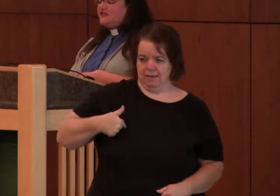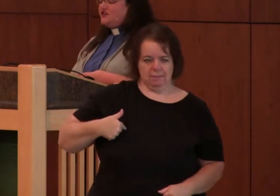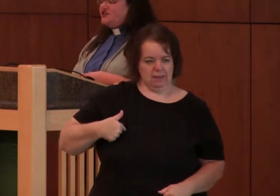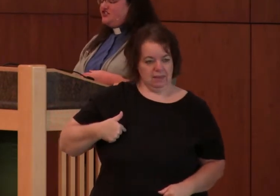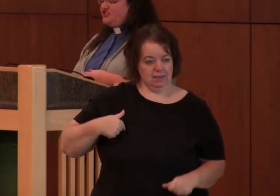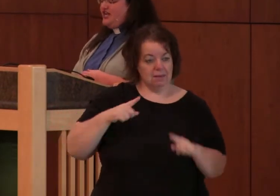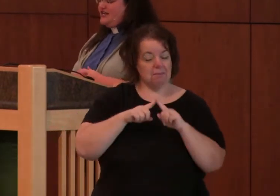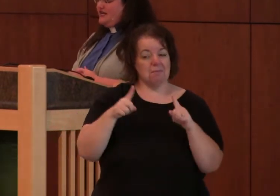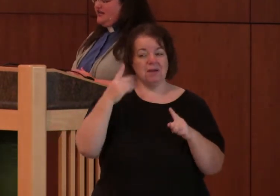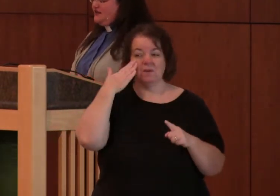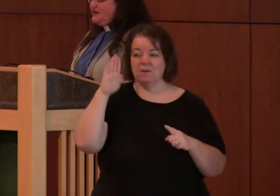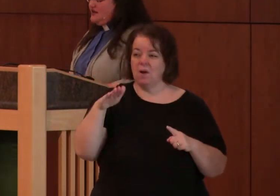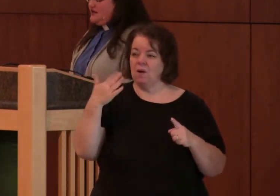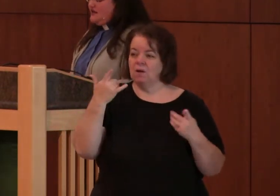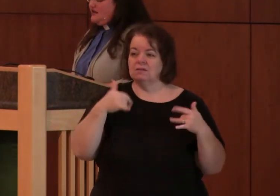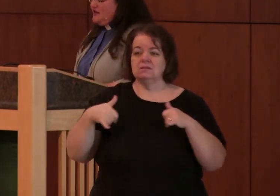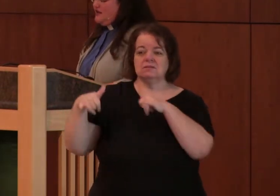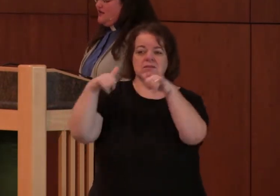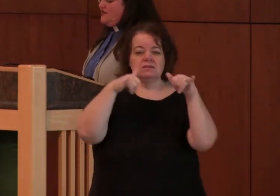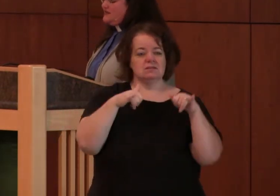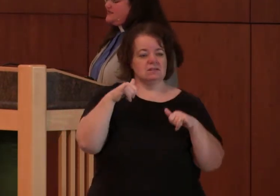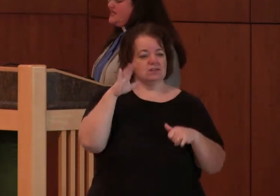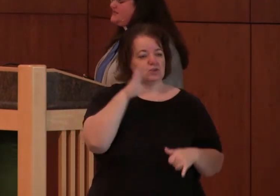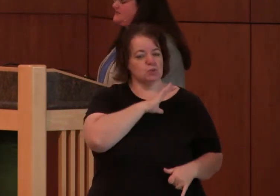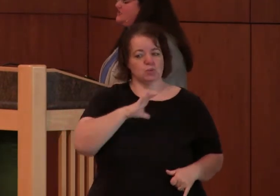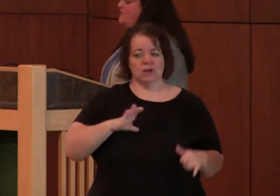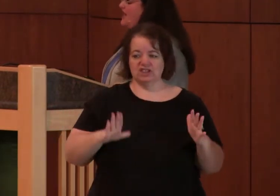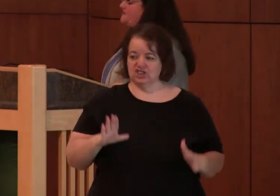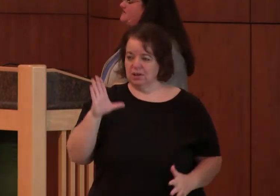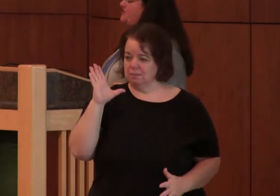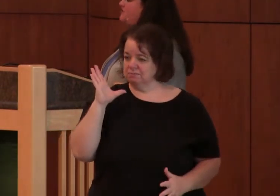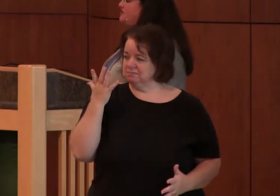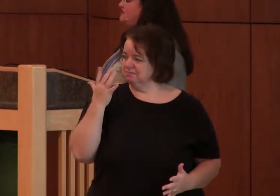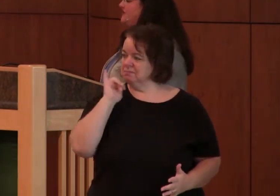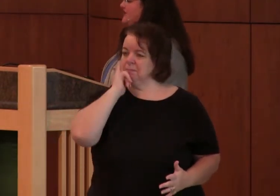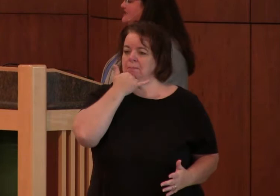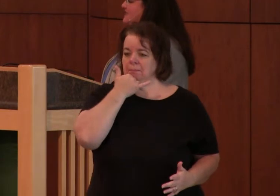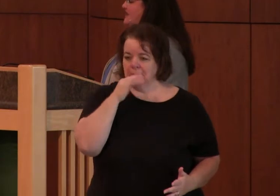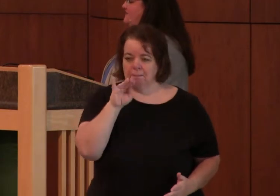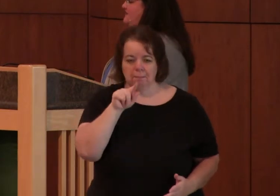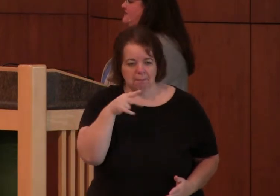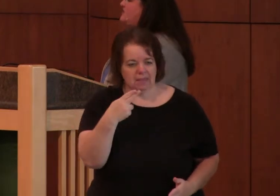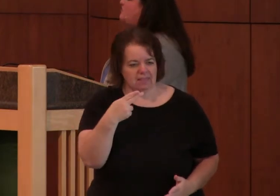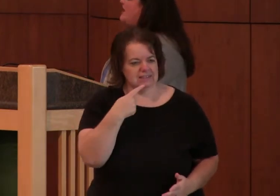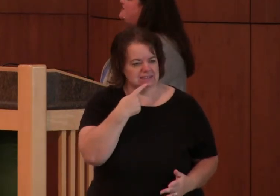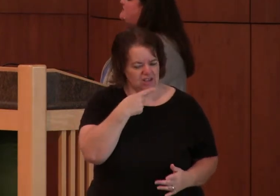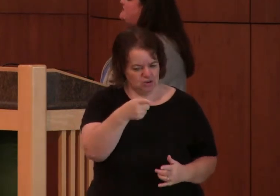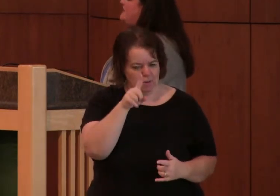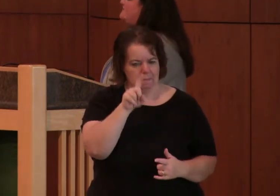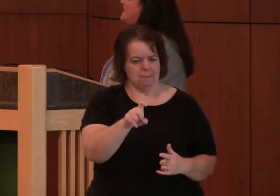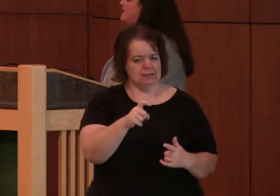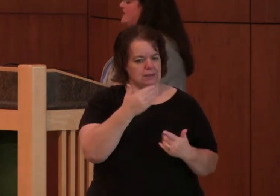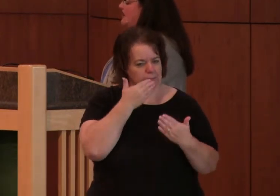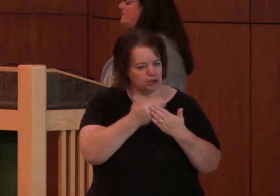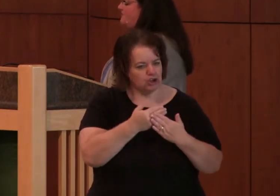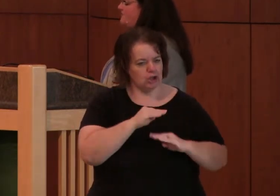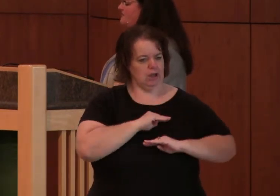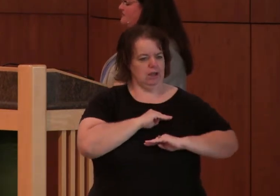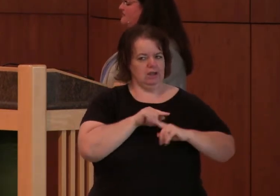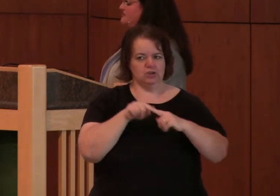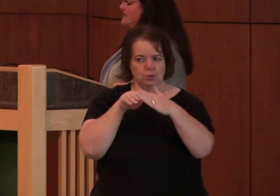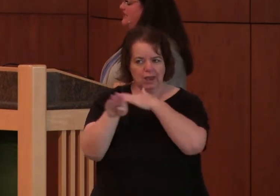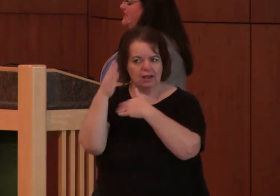common myth in Christianity that says you have to be good to get into heaven. You have to have done